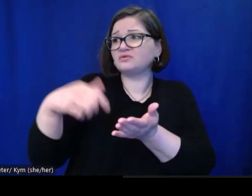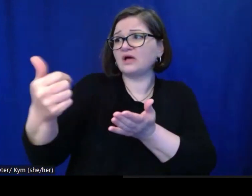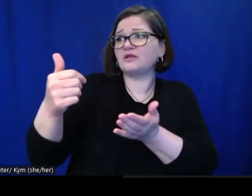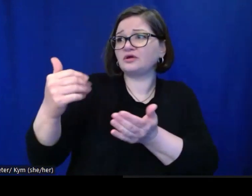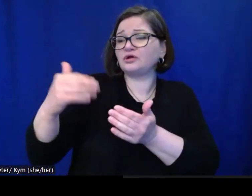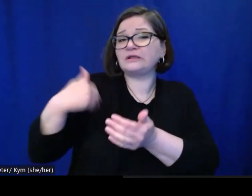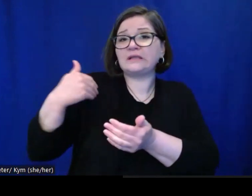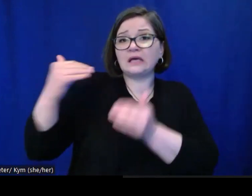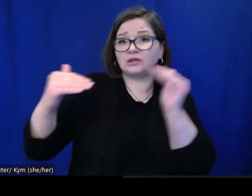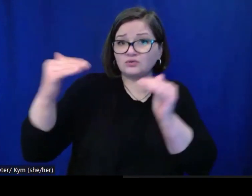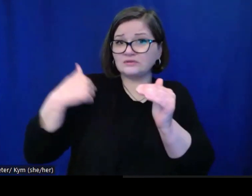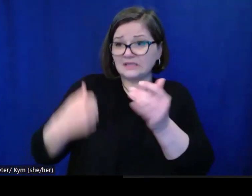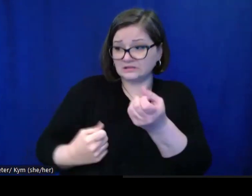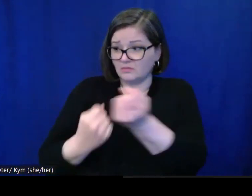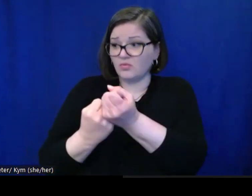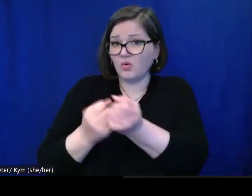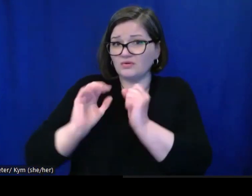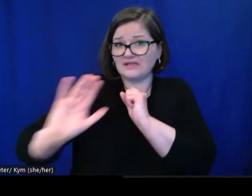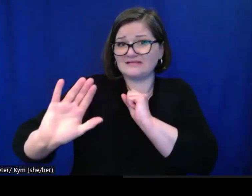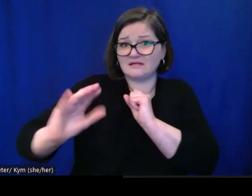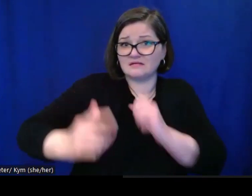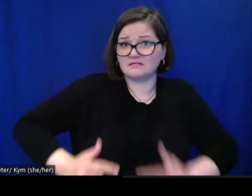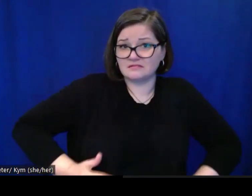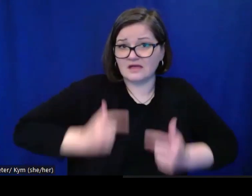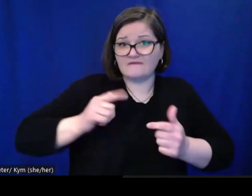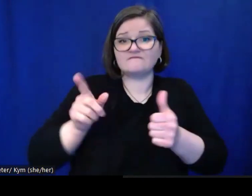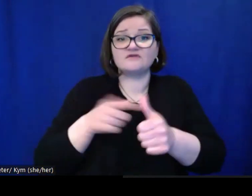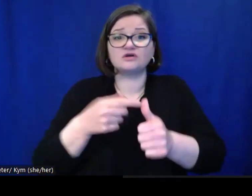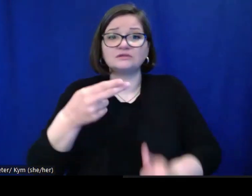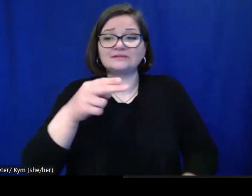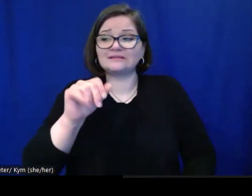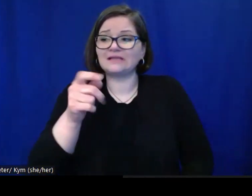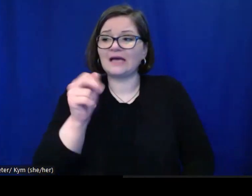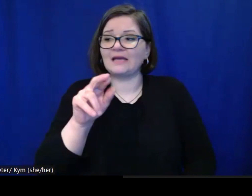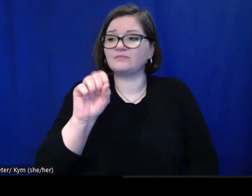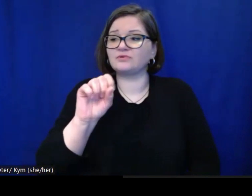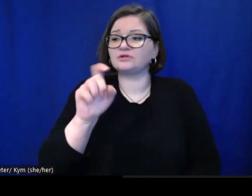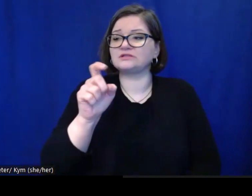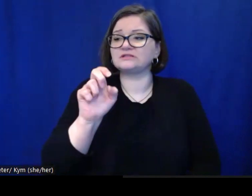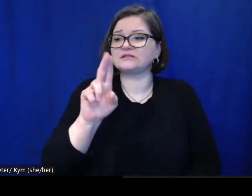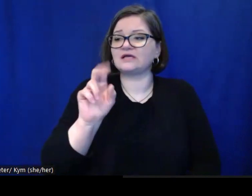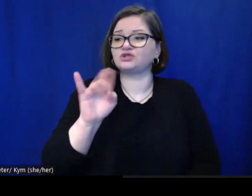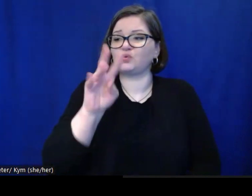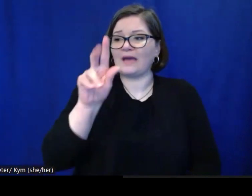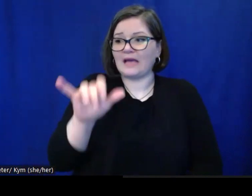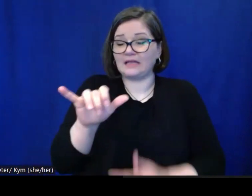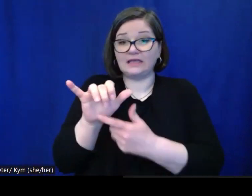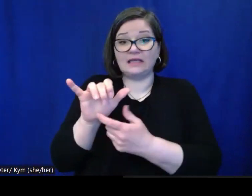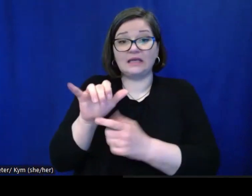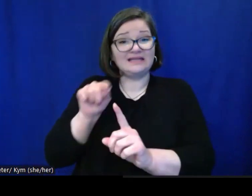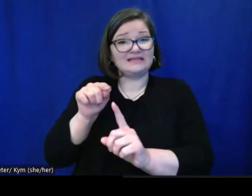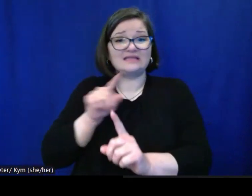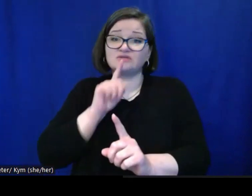support. One of those being hypersexuality. So this is something that dates back